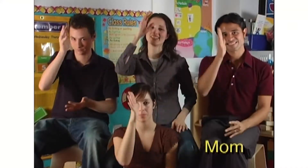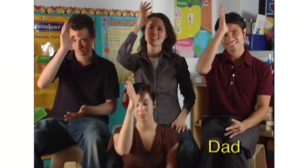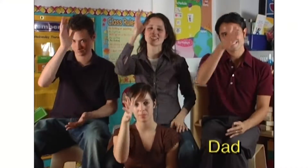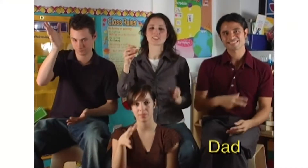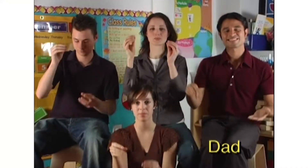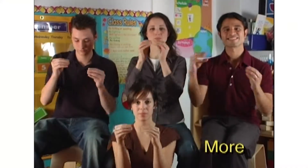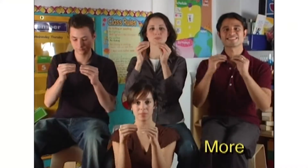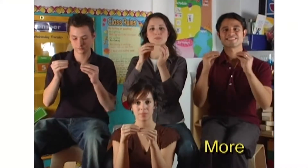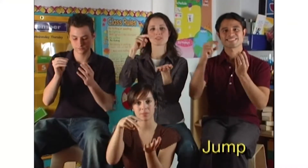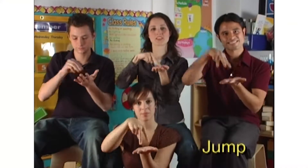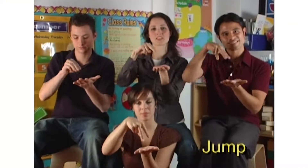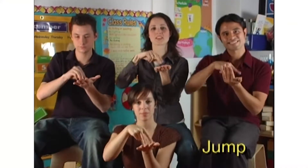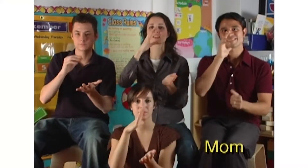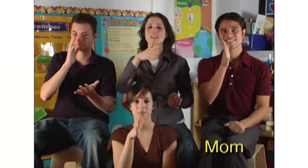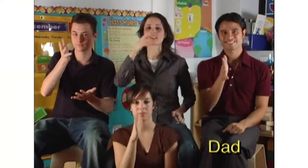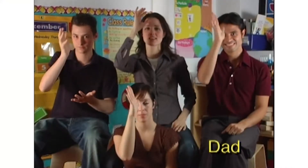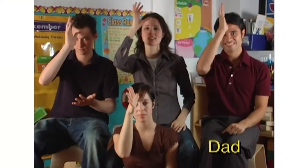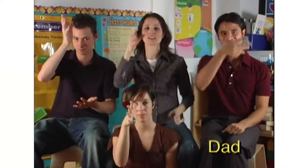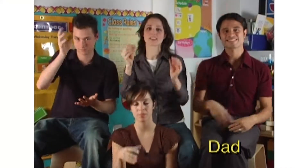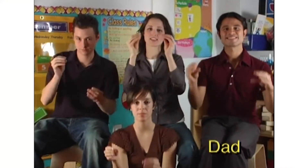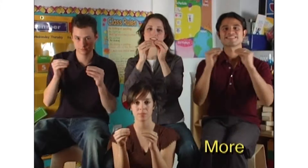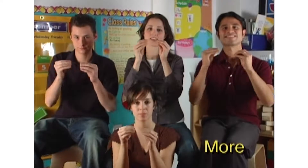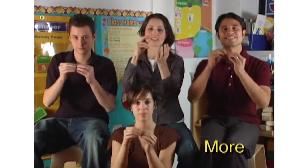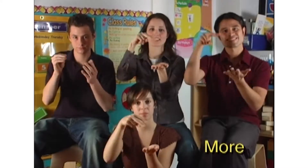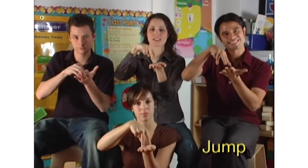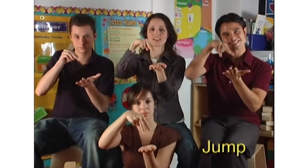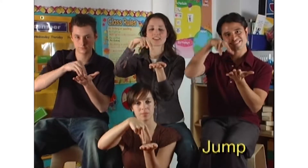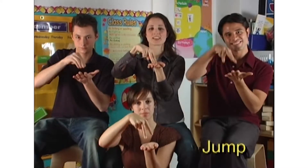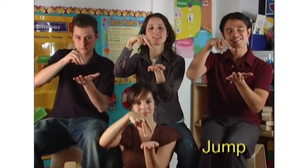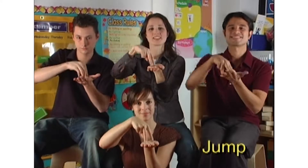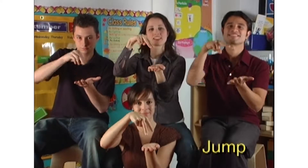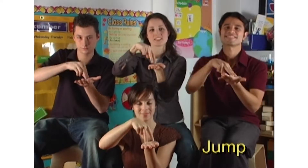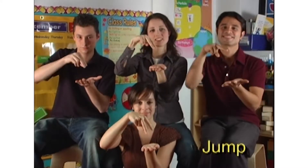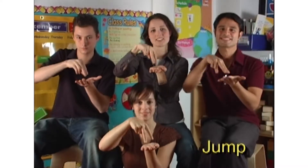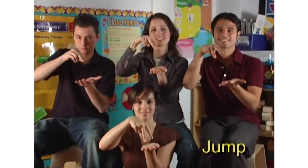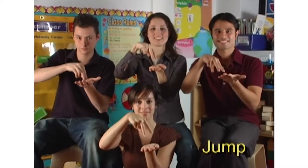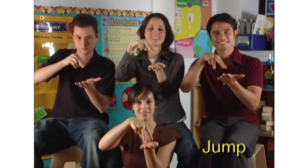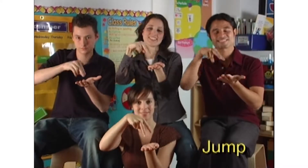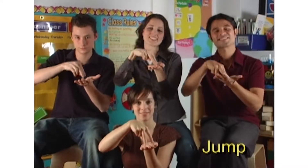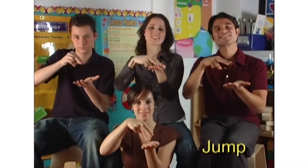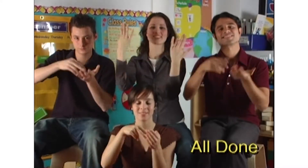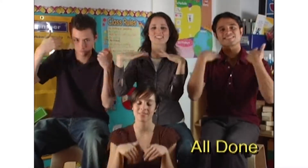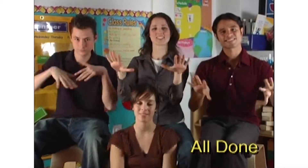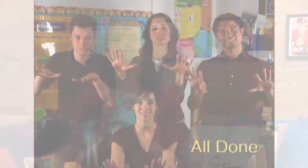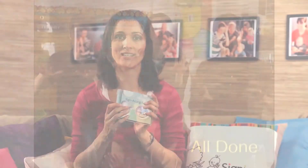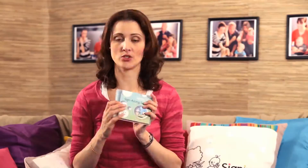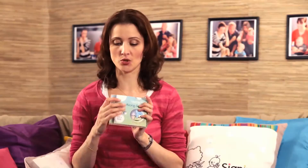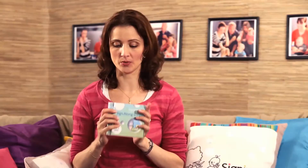songs. And so that's just for you to have some more tools in your toolkit as you start signing. A lot of families like to have some songs in their repertoire to sign to.